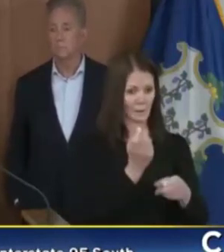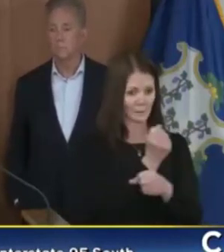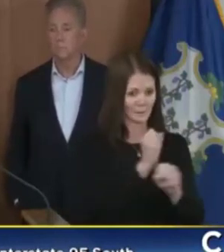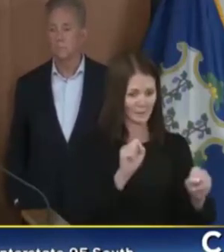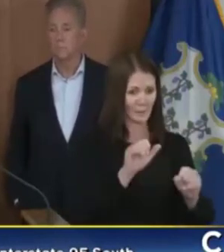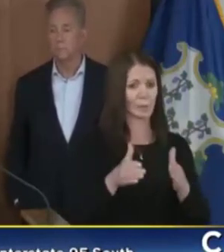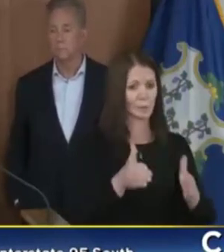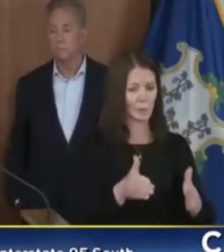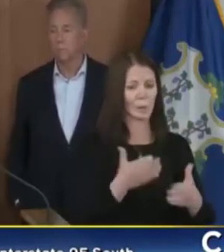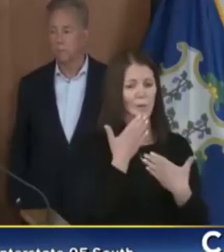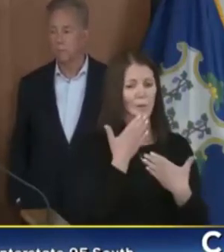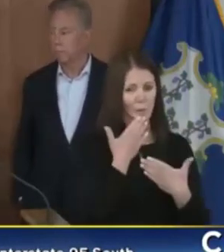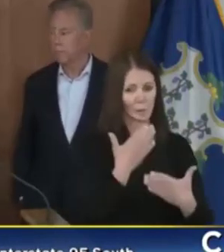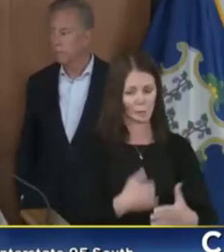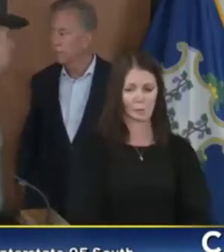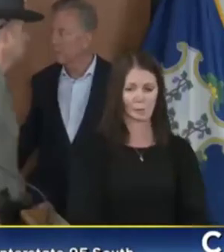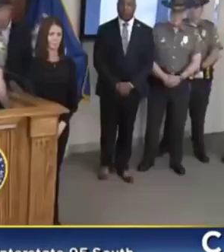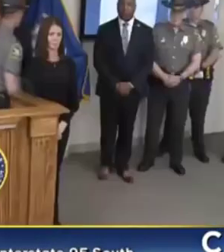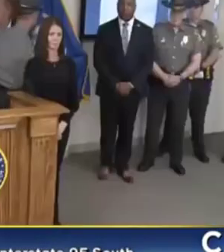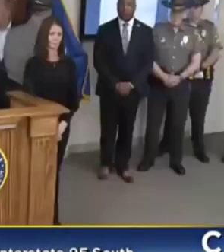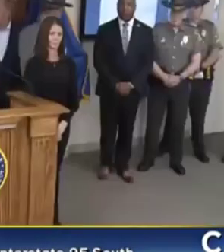and thank you very much.